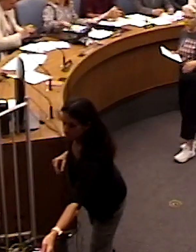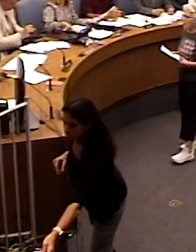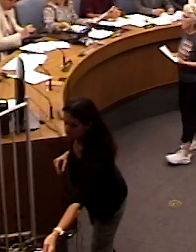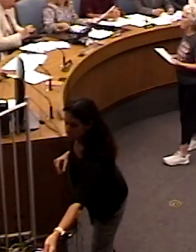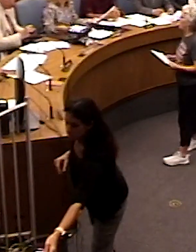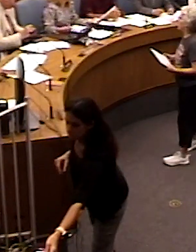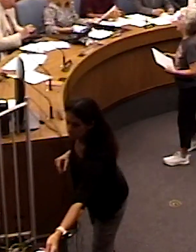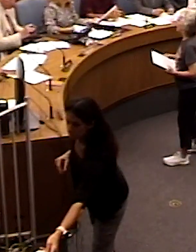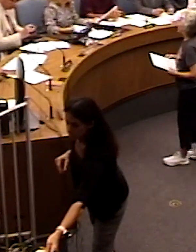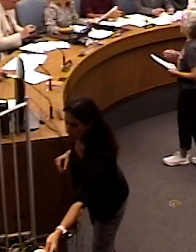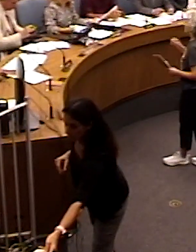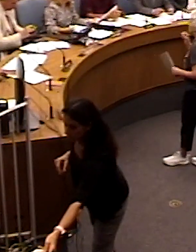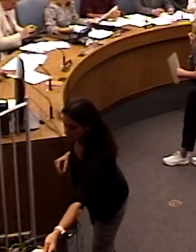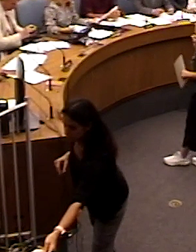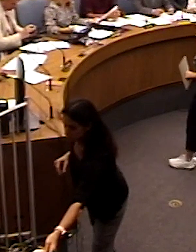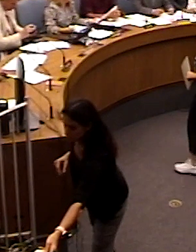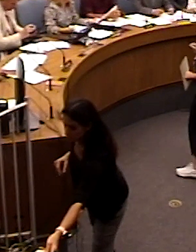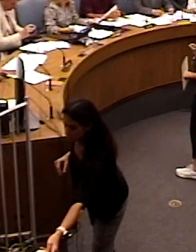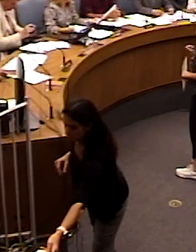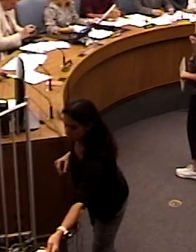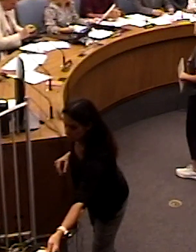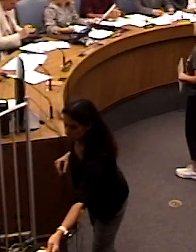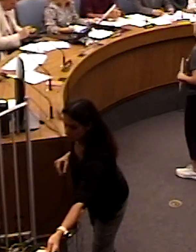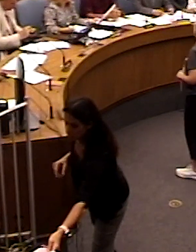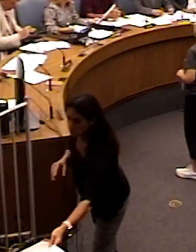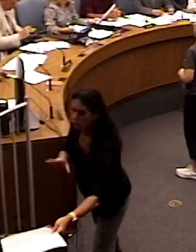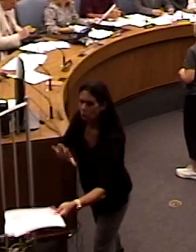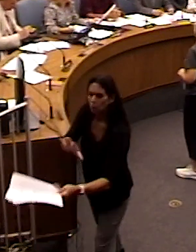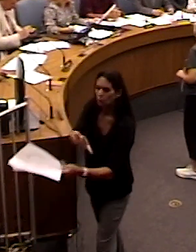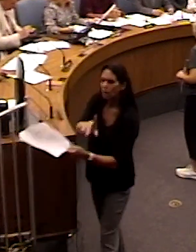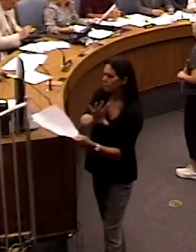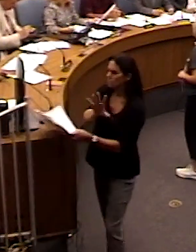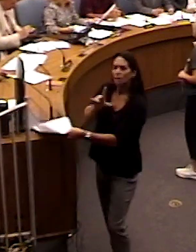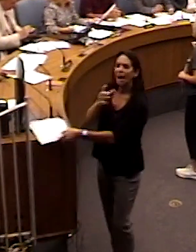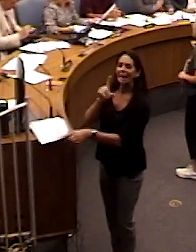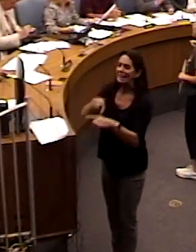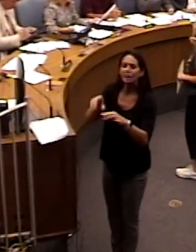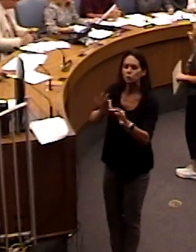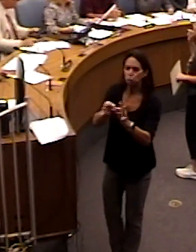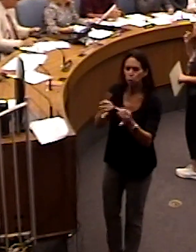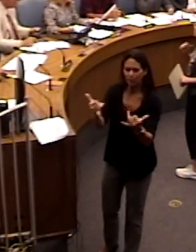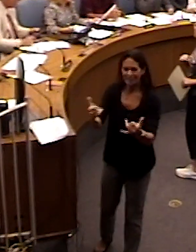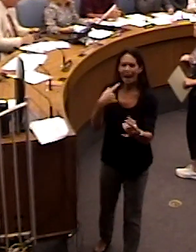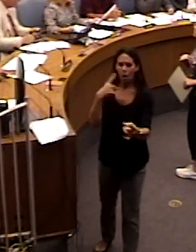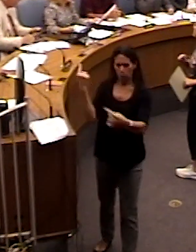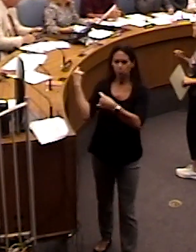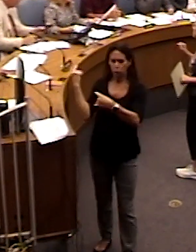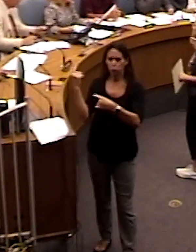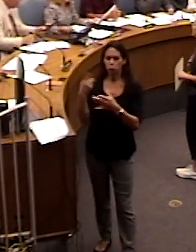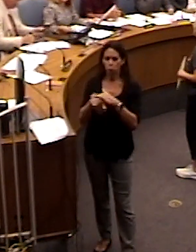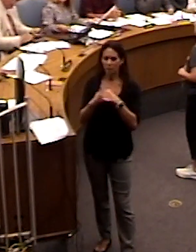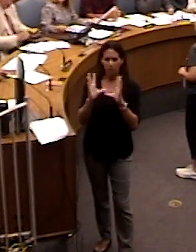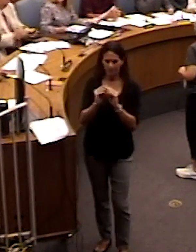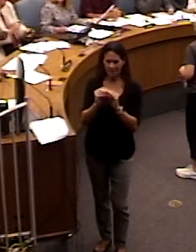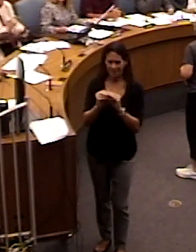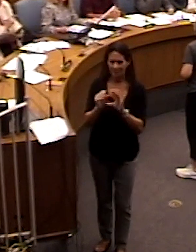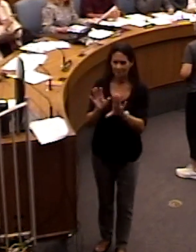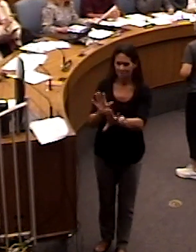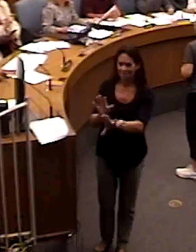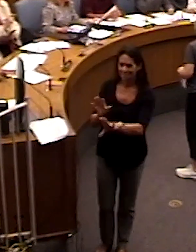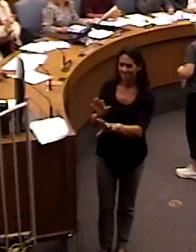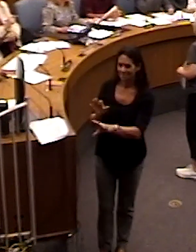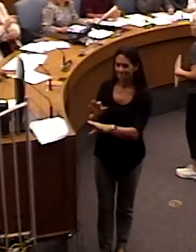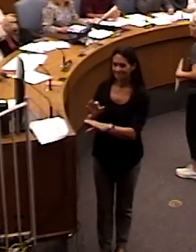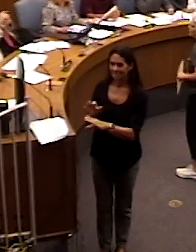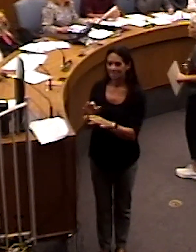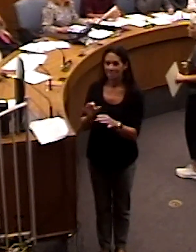done. But they knew about it Friday afternoon. They told a couple residents that they were going to reach